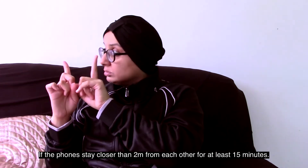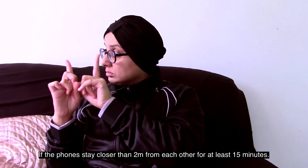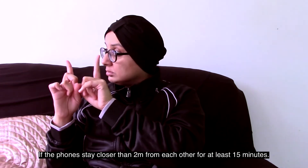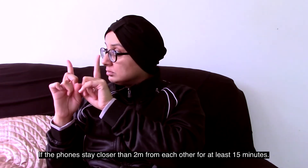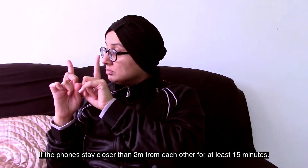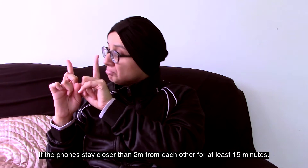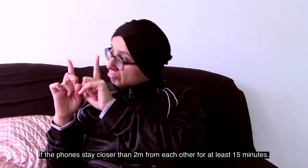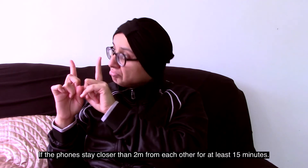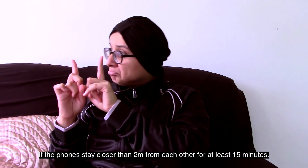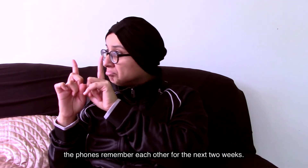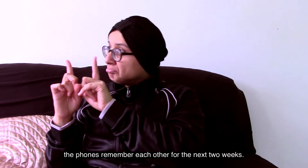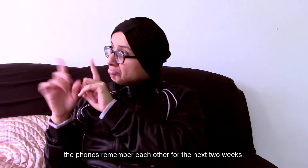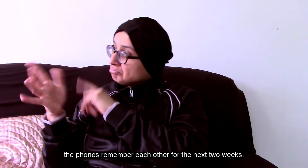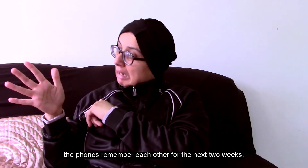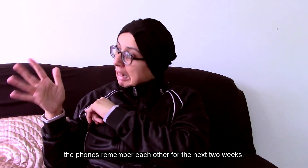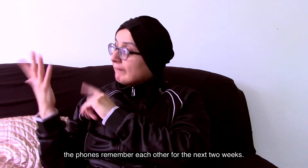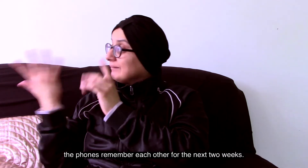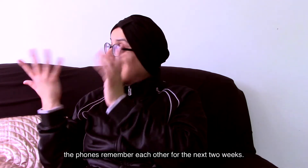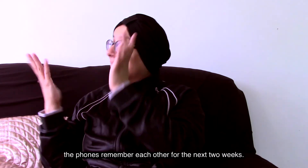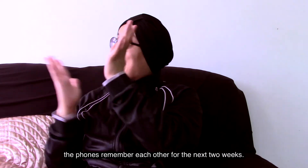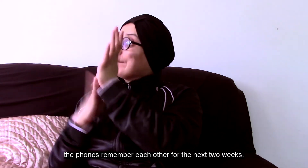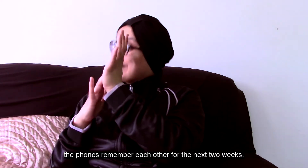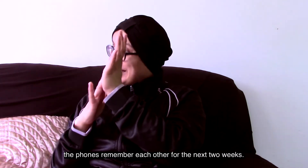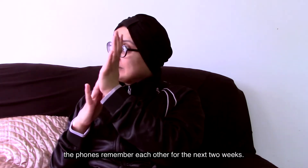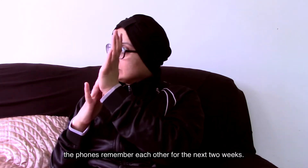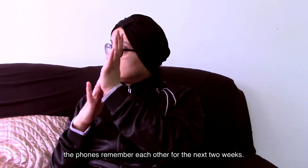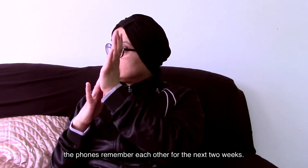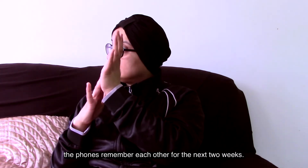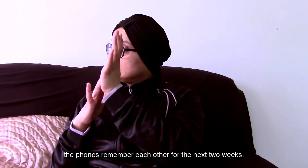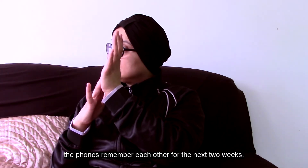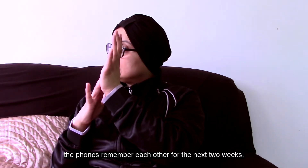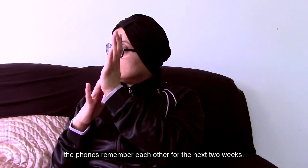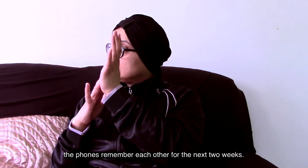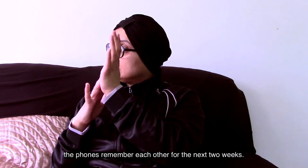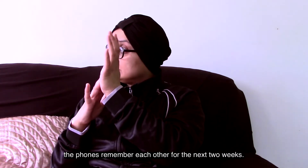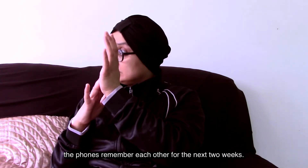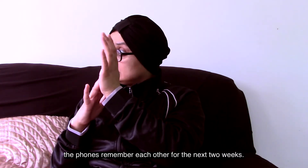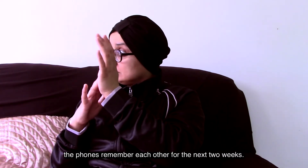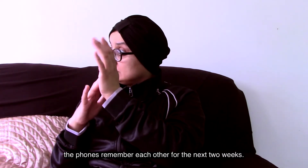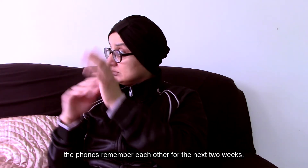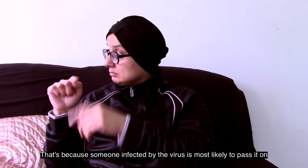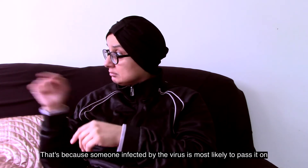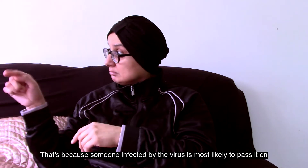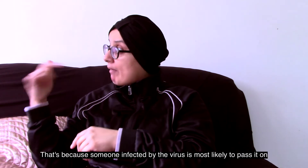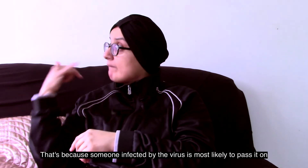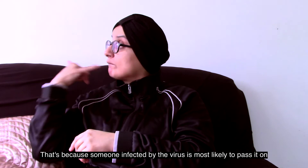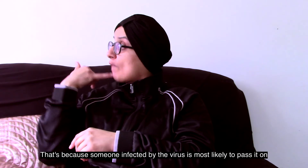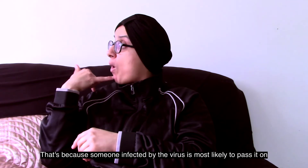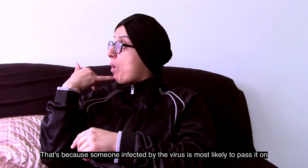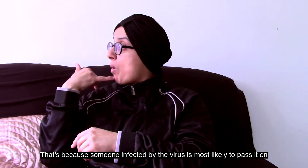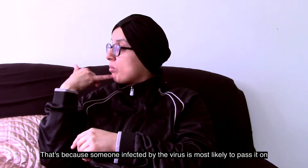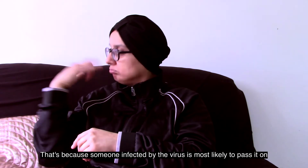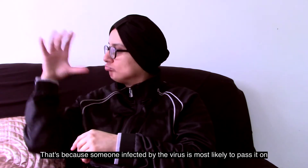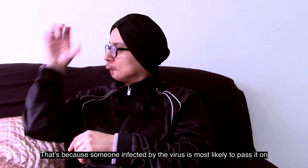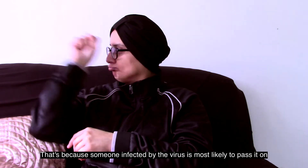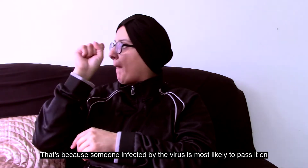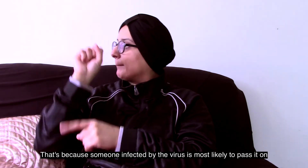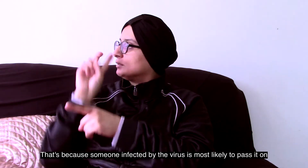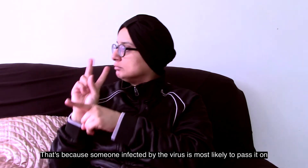minutes, the phones remember each other for the next 2 weeks. That's because someone infected by the